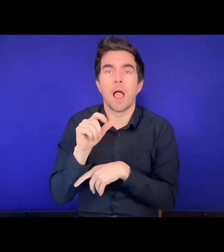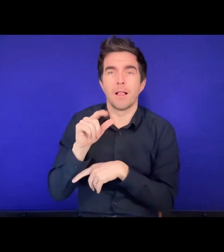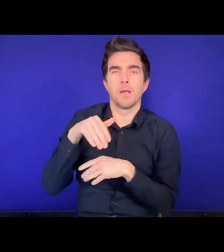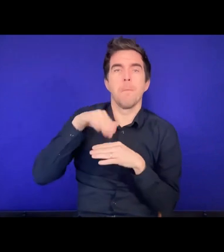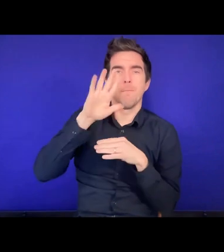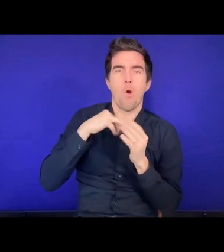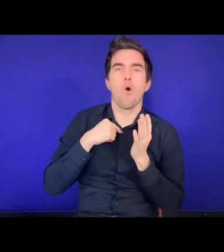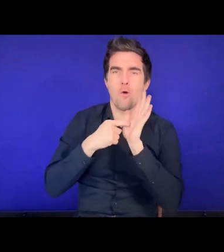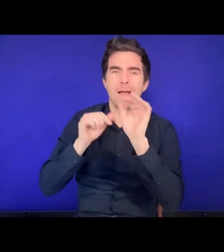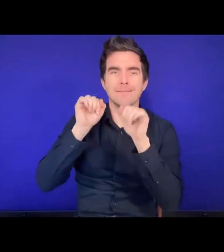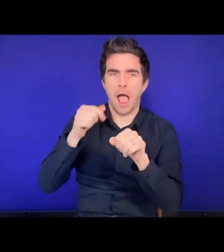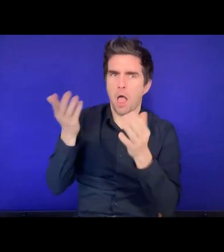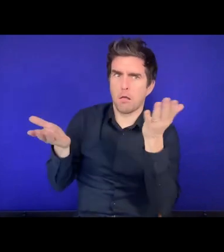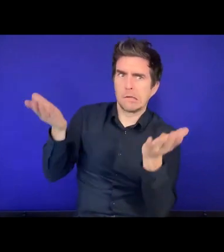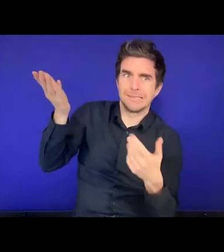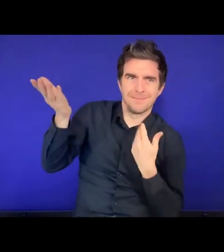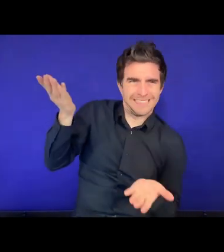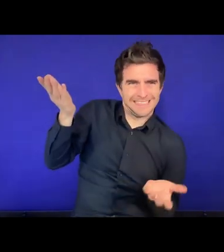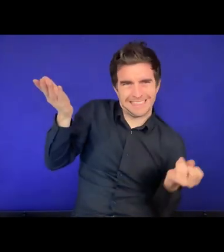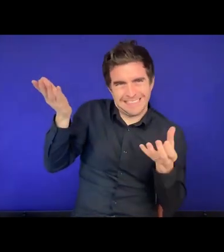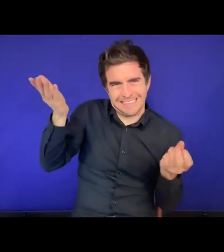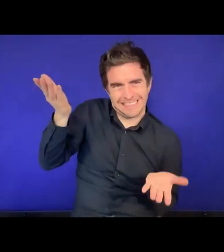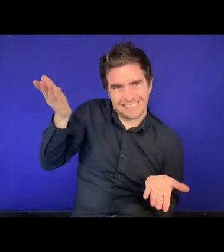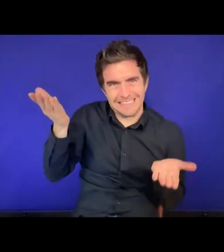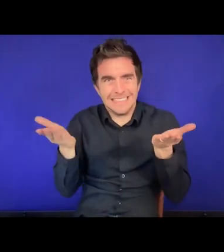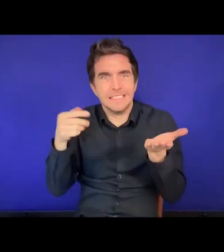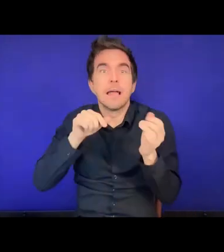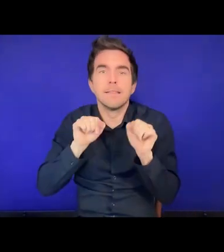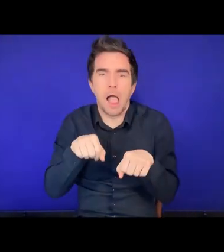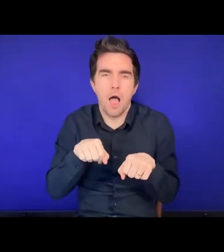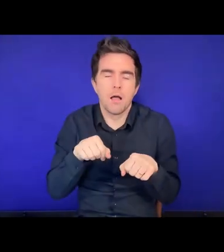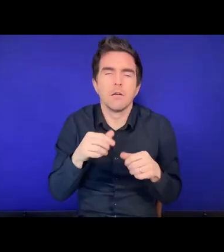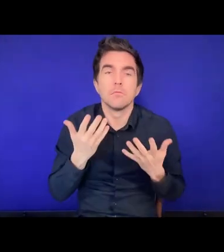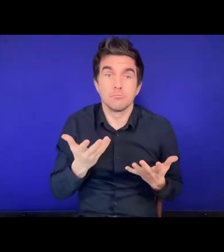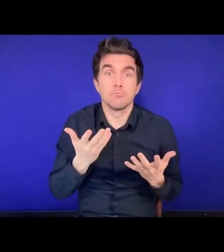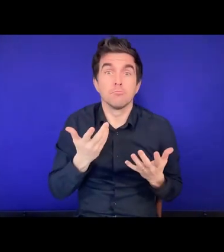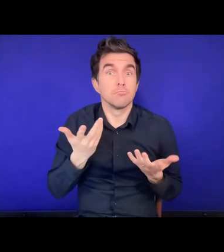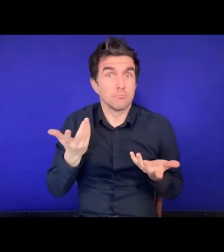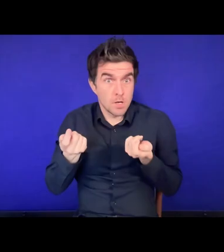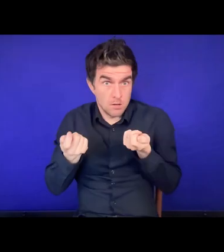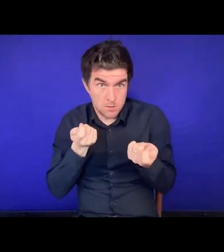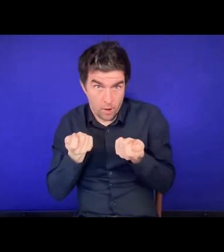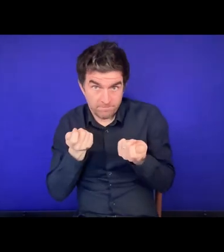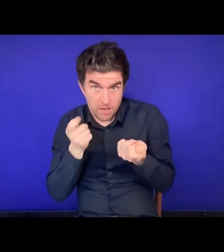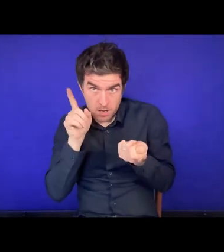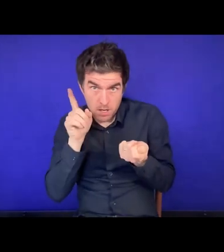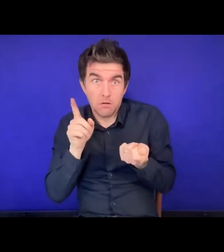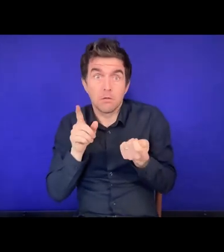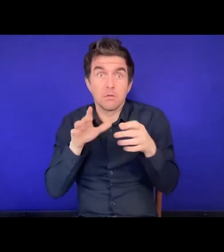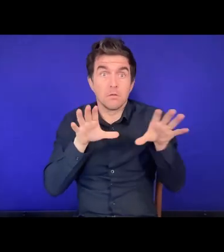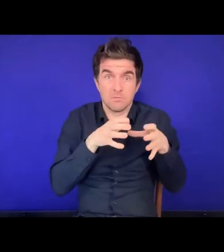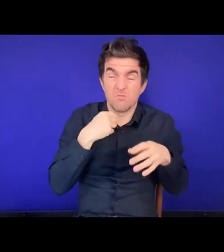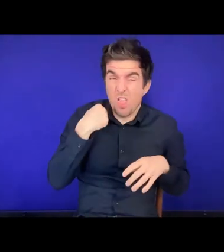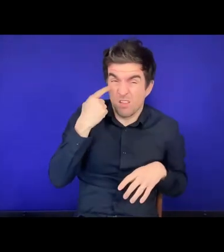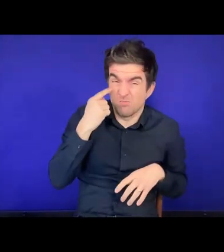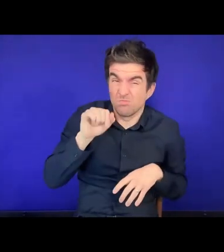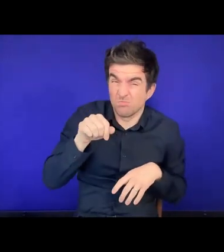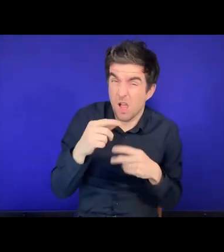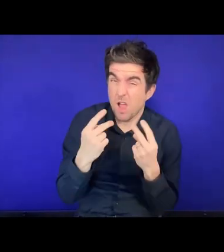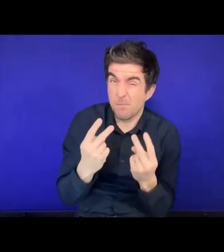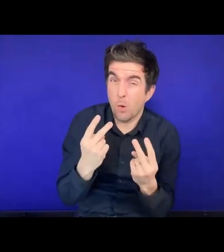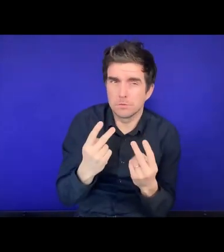our participant. The next question is about